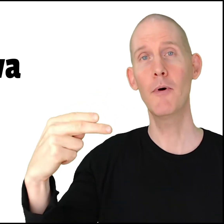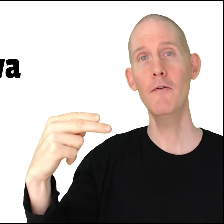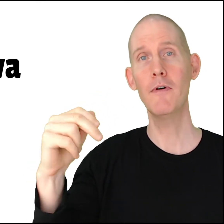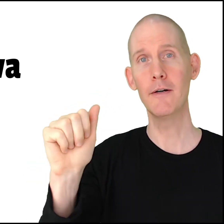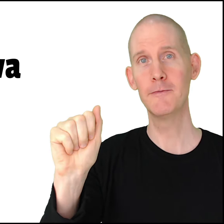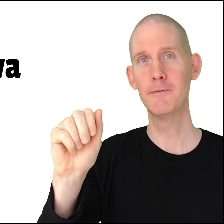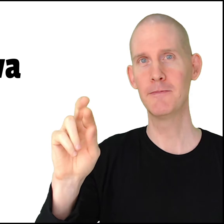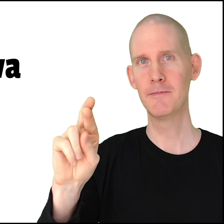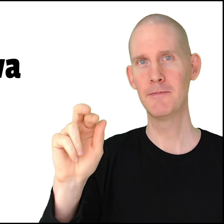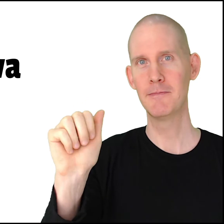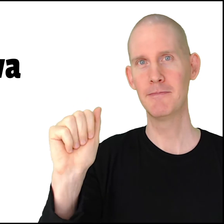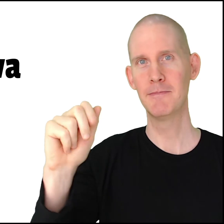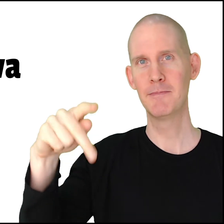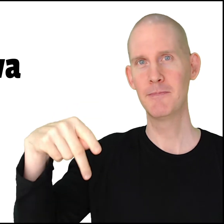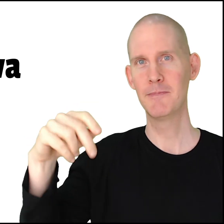Sharapova.